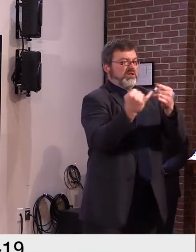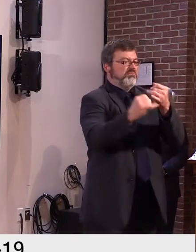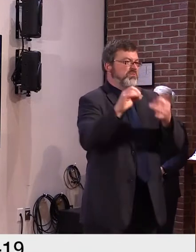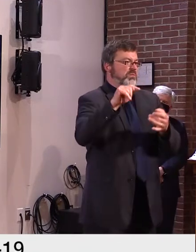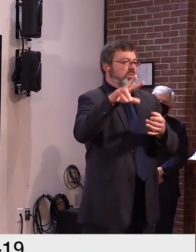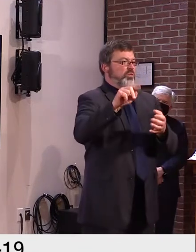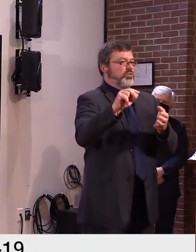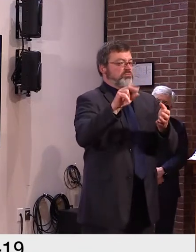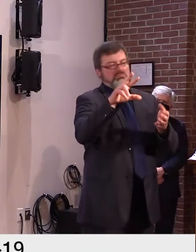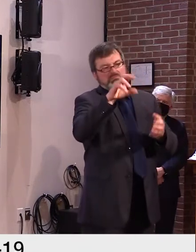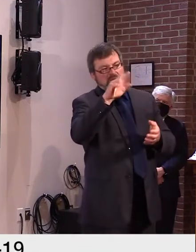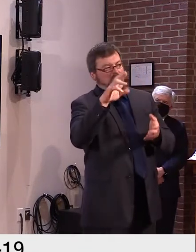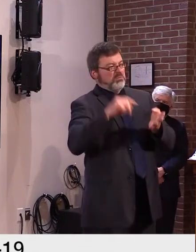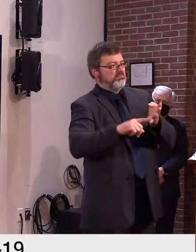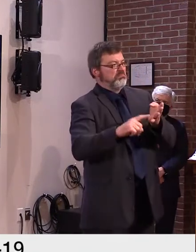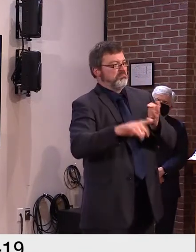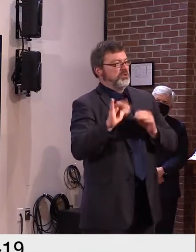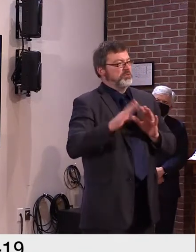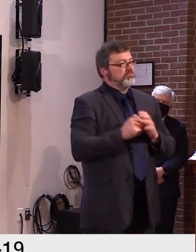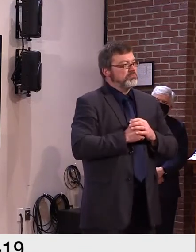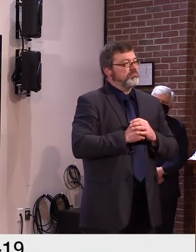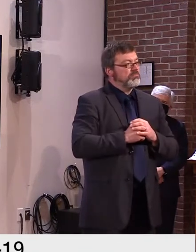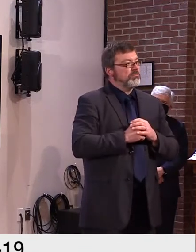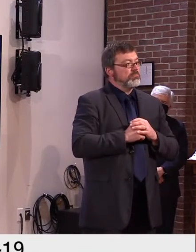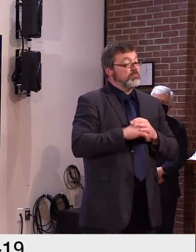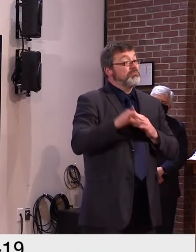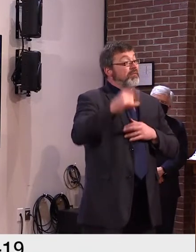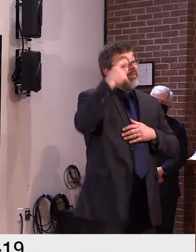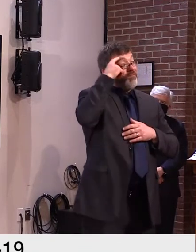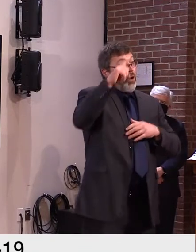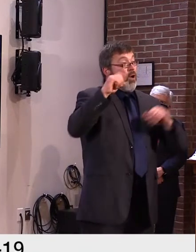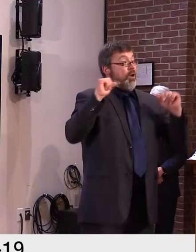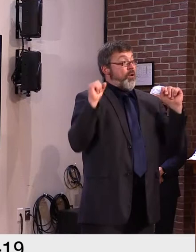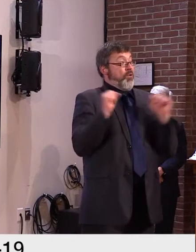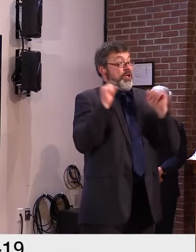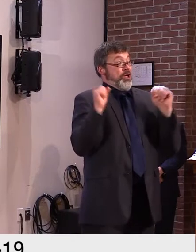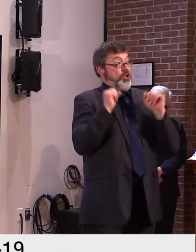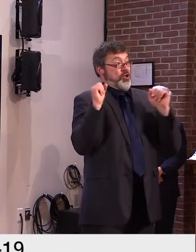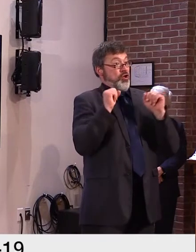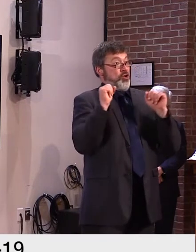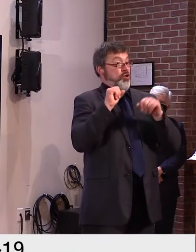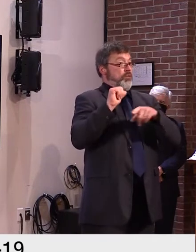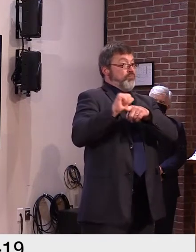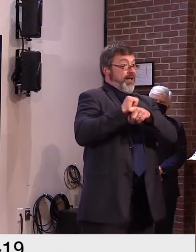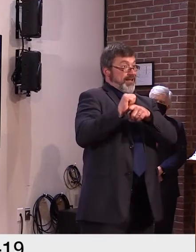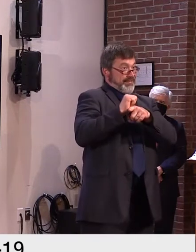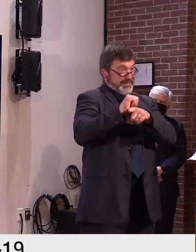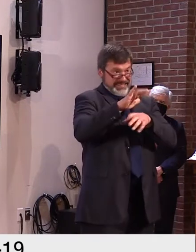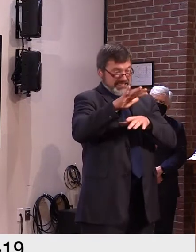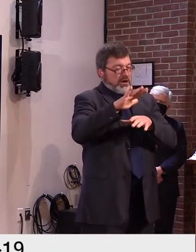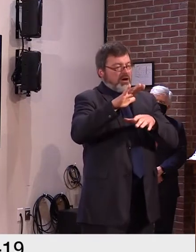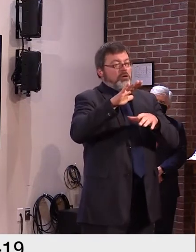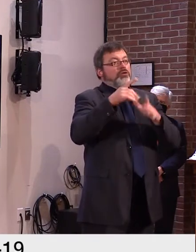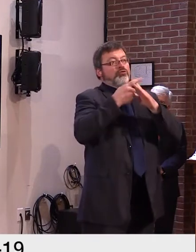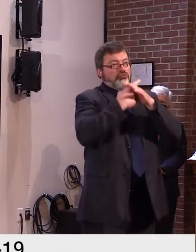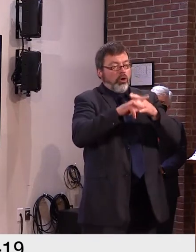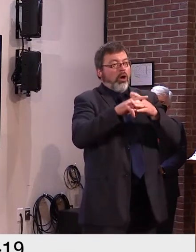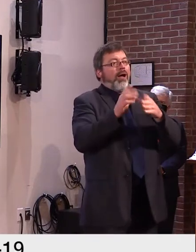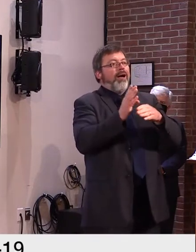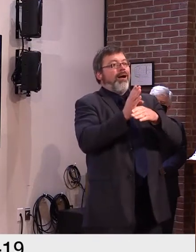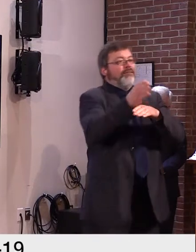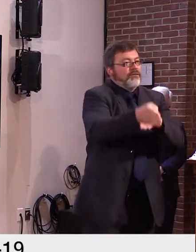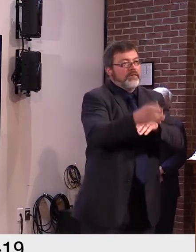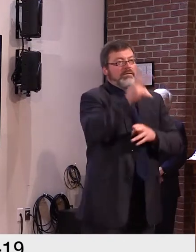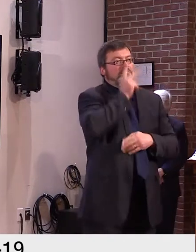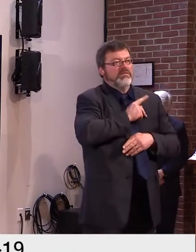The winter sports guidance will have a similar structure to the fall sports guidance, in that it will include provisions that are general to all winter sports, as well